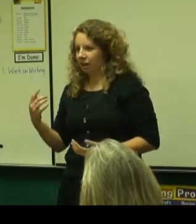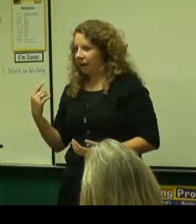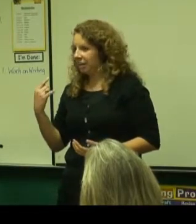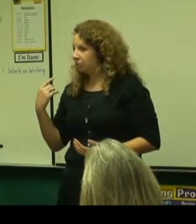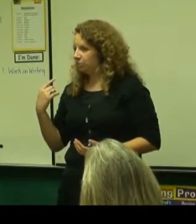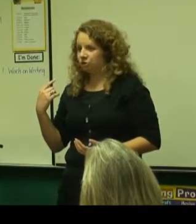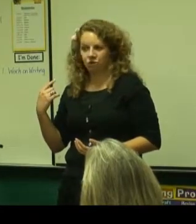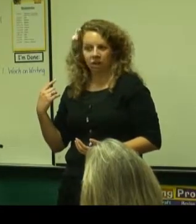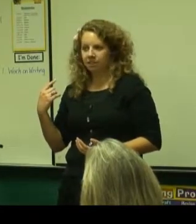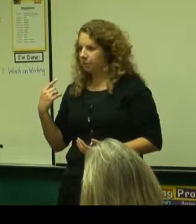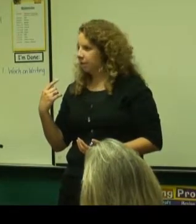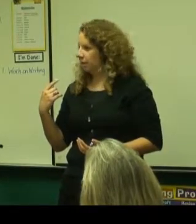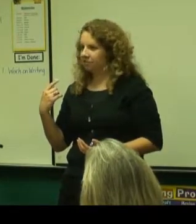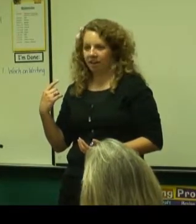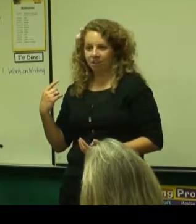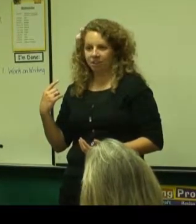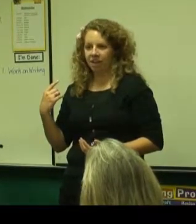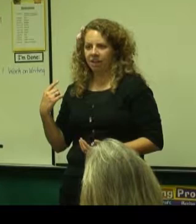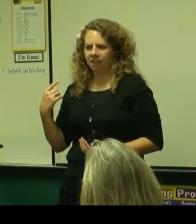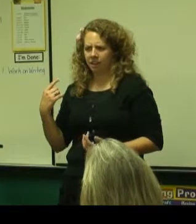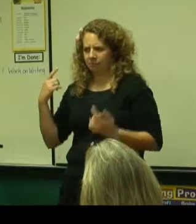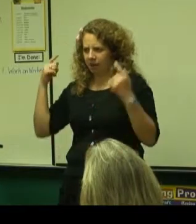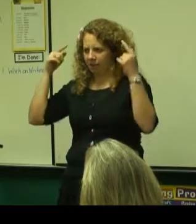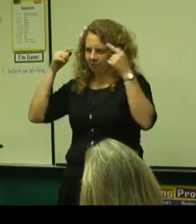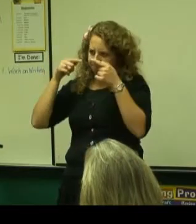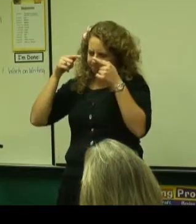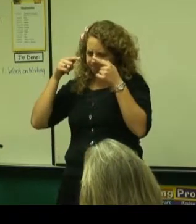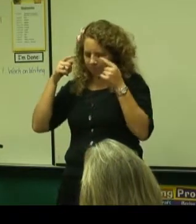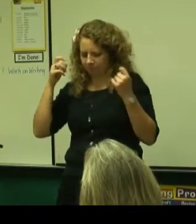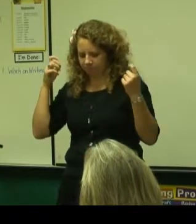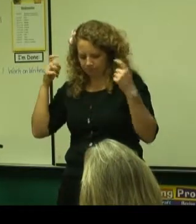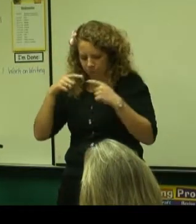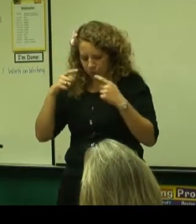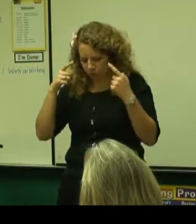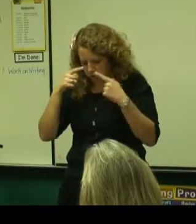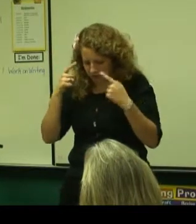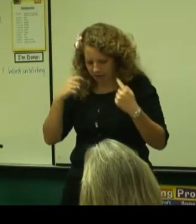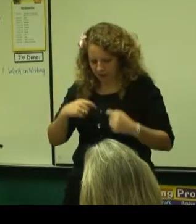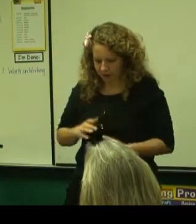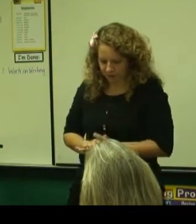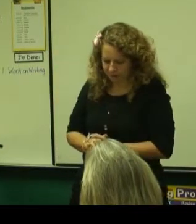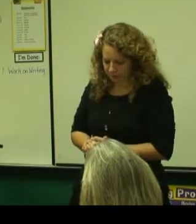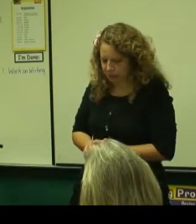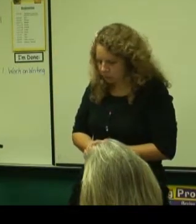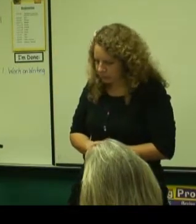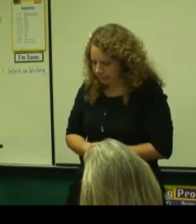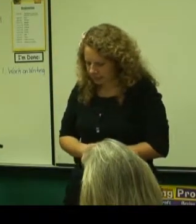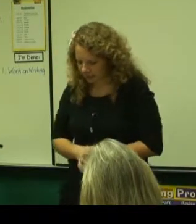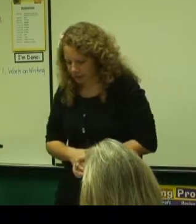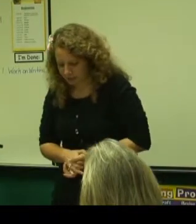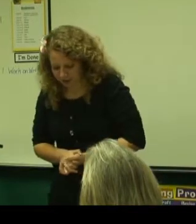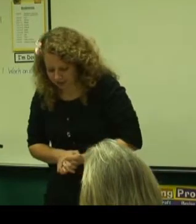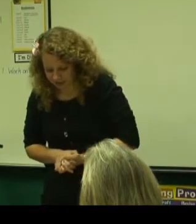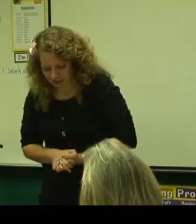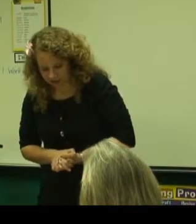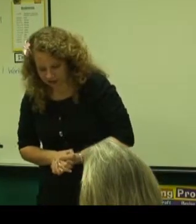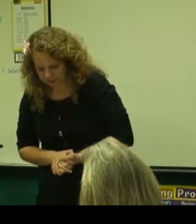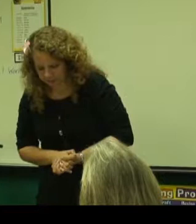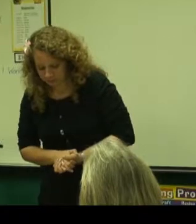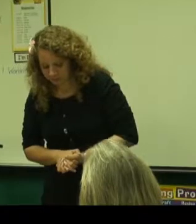I can do it with just my negative head shake and my squished in eyebrows. I squeeze together eyebrows, as they call it.